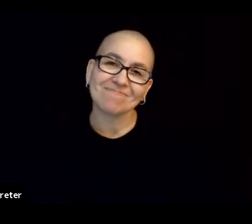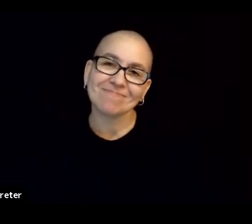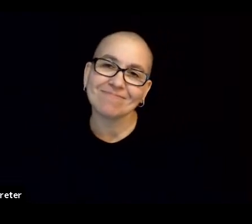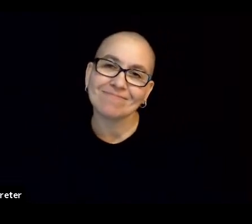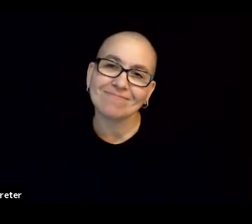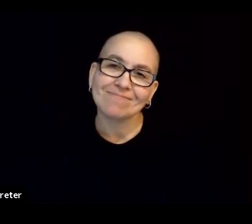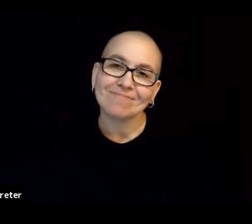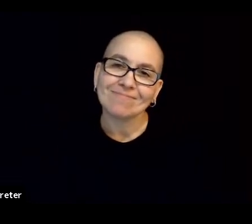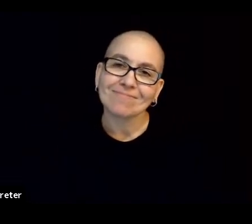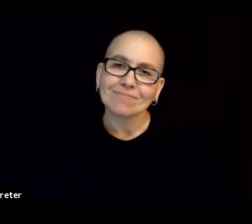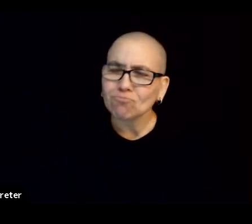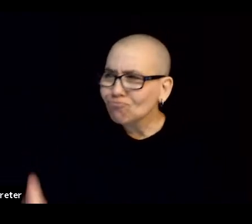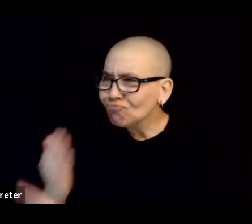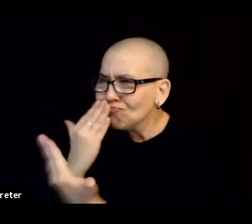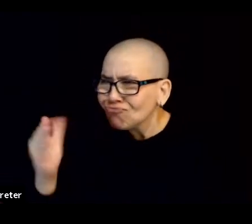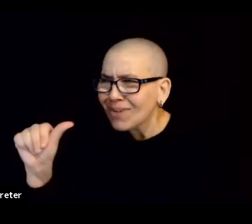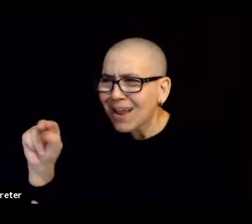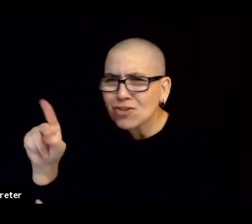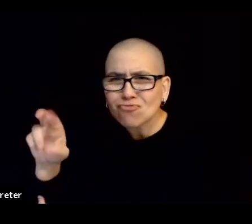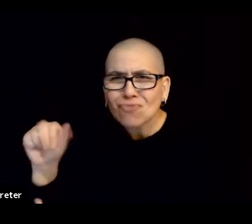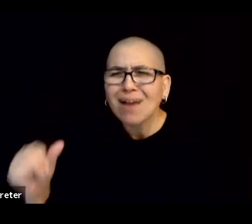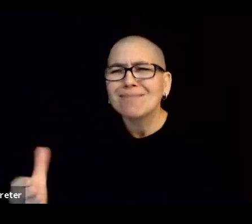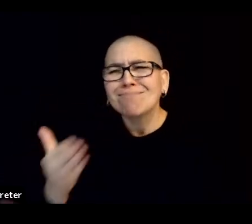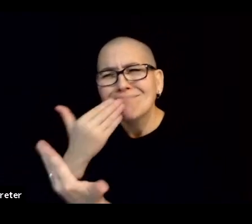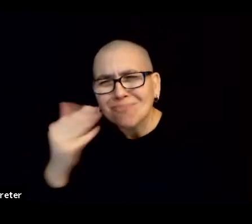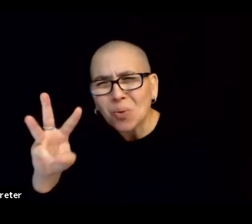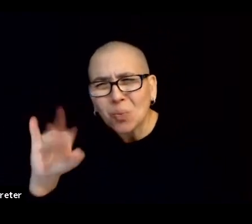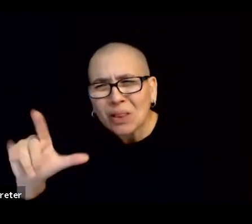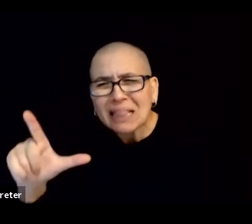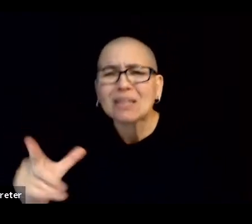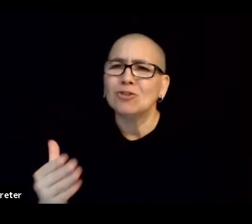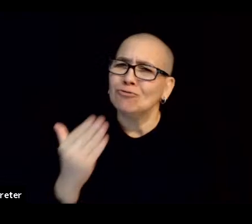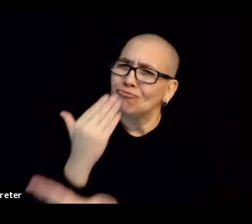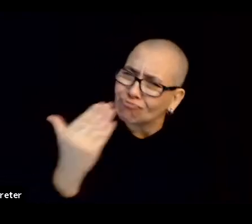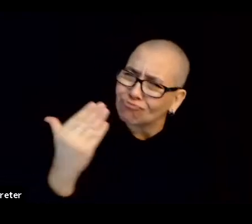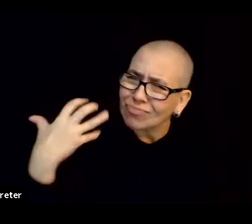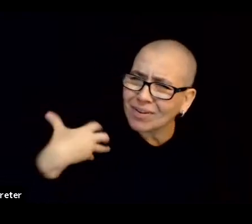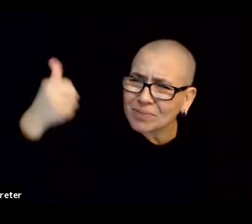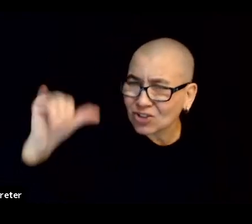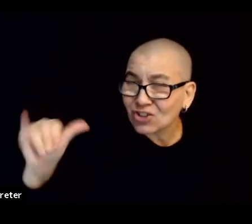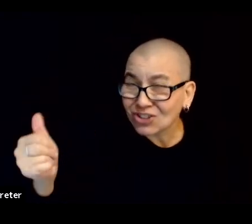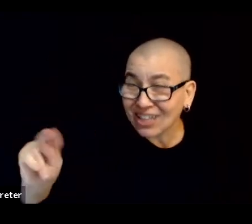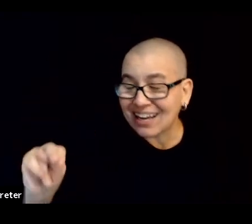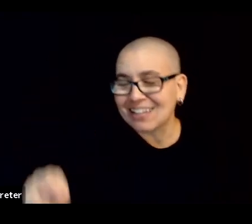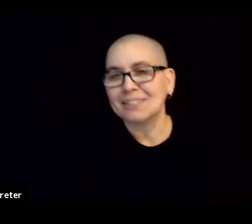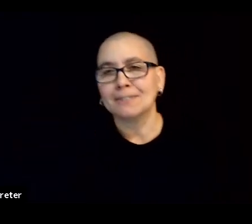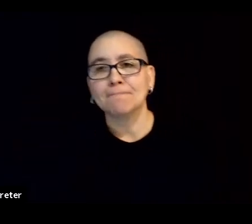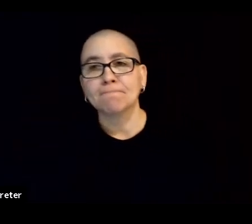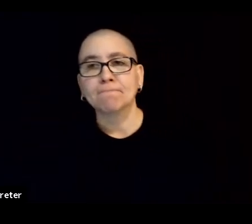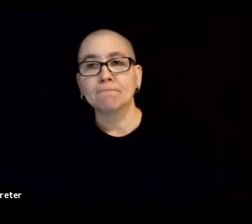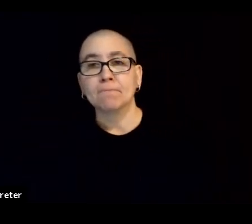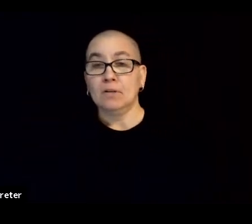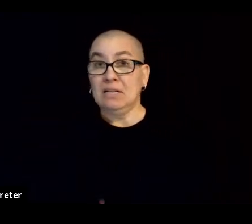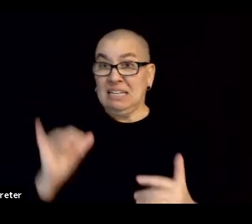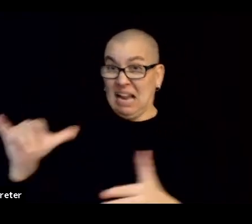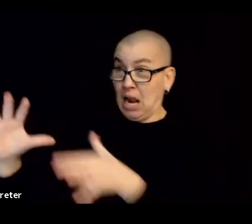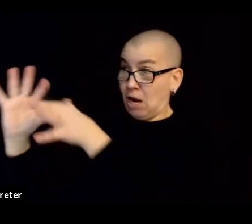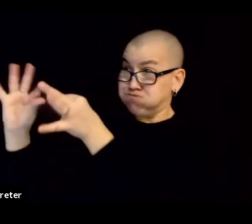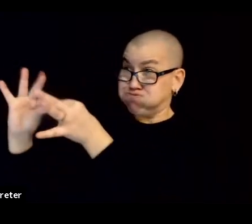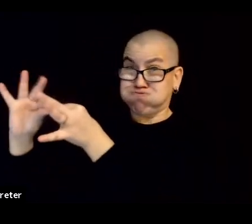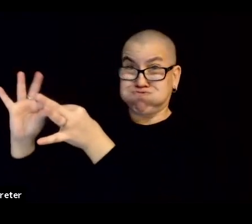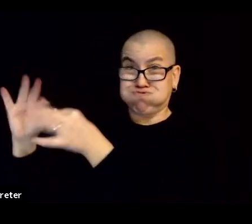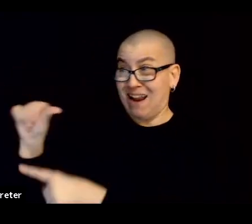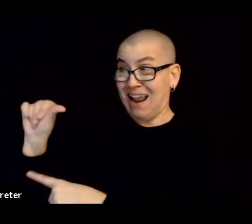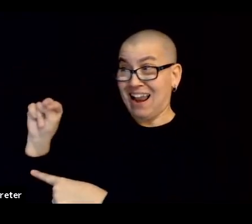take questions, I think Andrea summed it up well, that this is a robust public-private partnership, many points of access with a